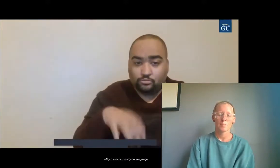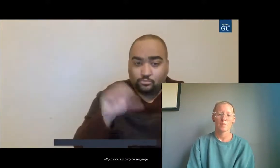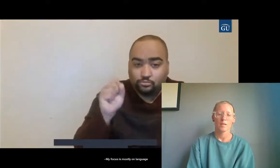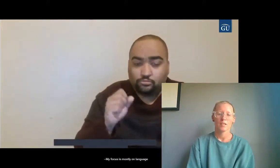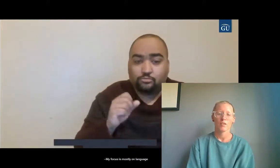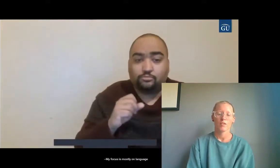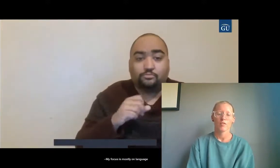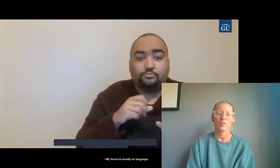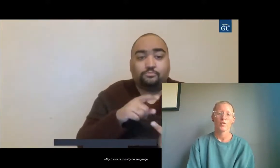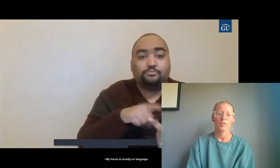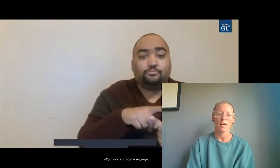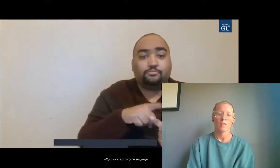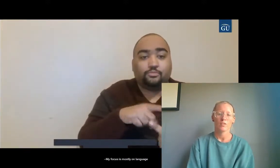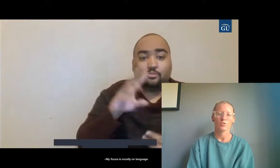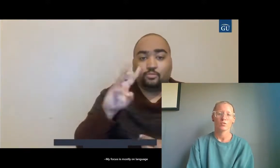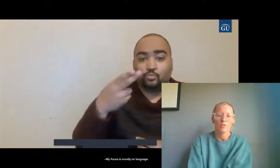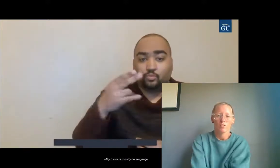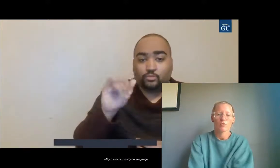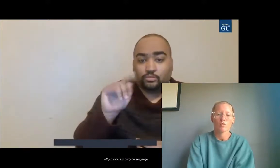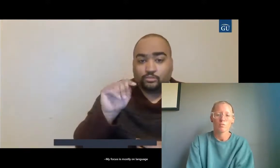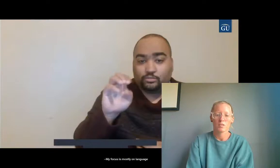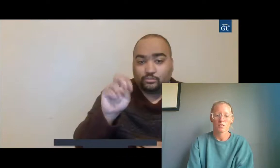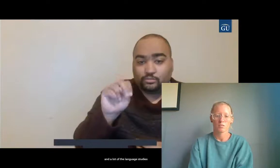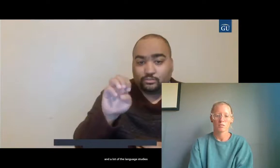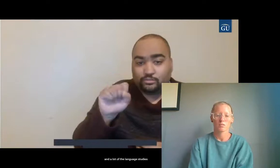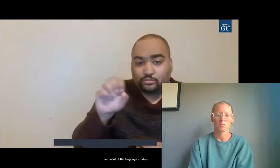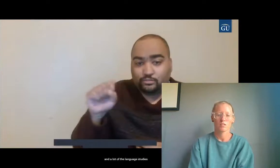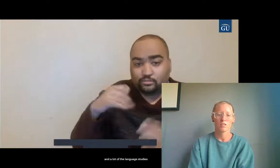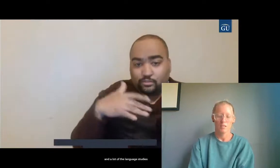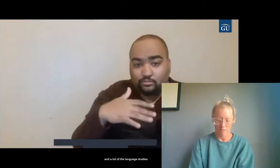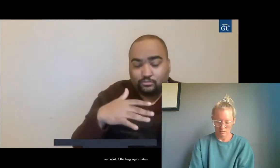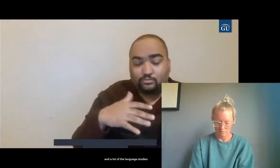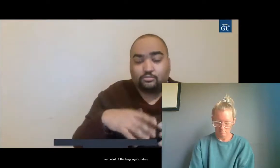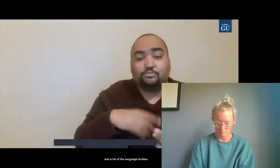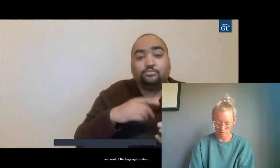So that's my main area of focus, having 2 different groups.